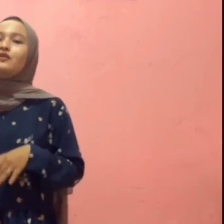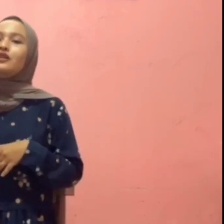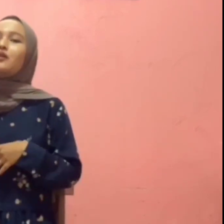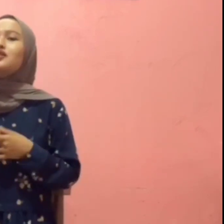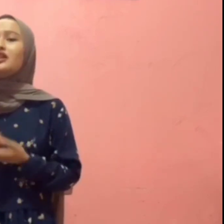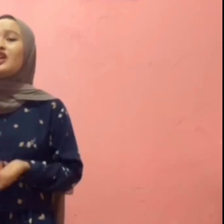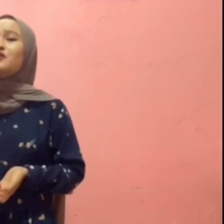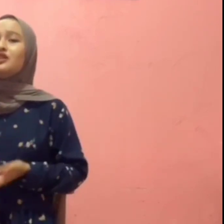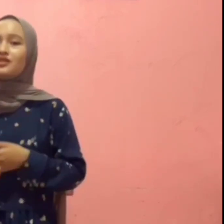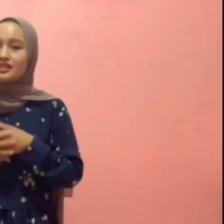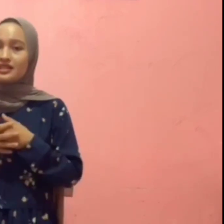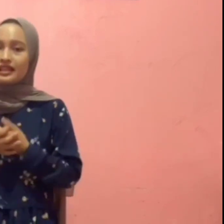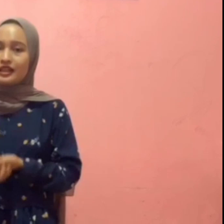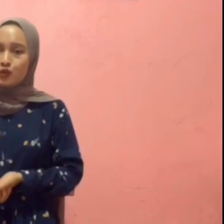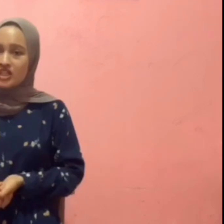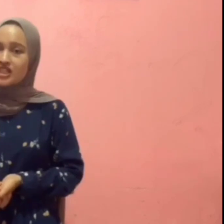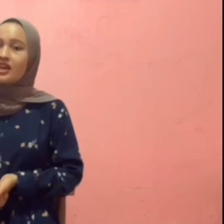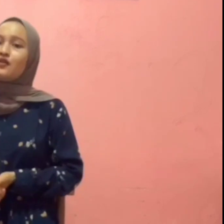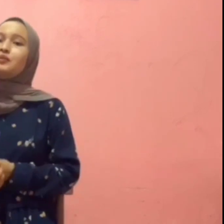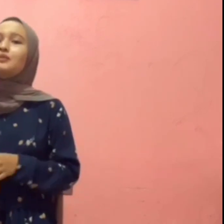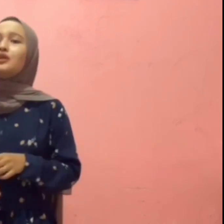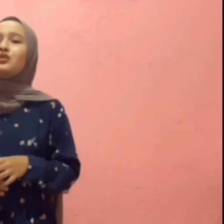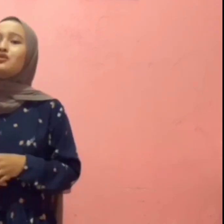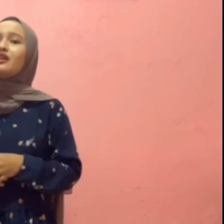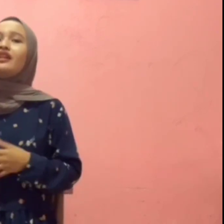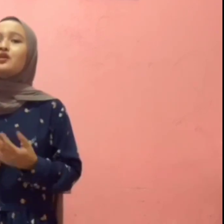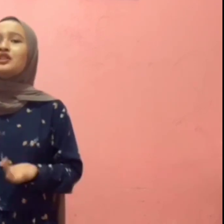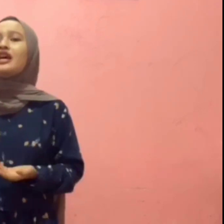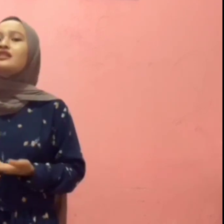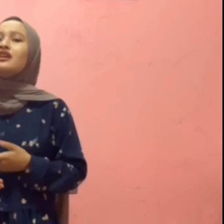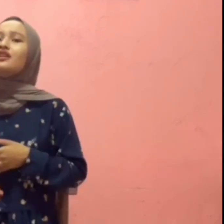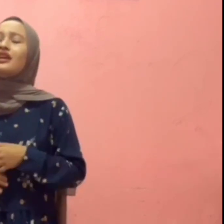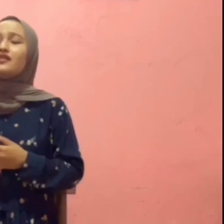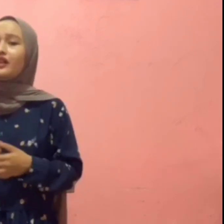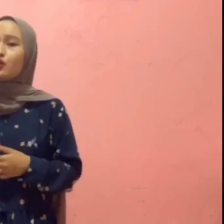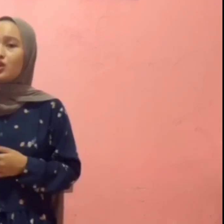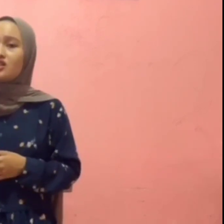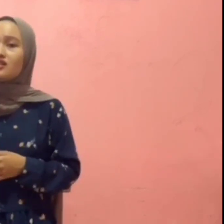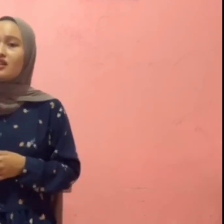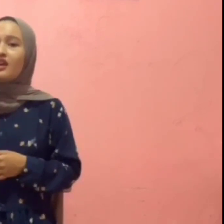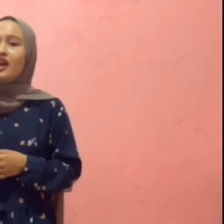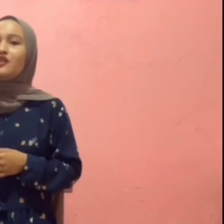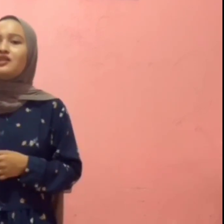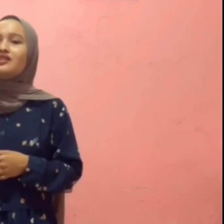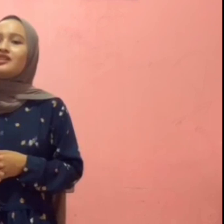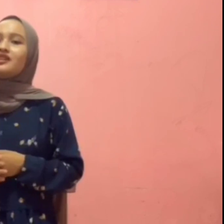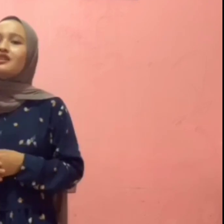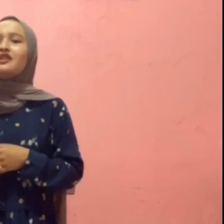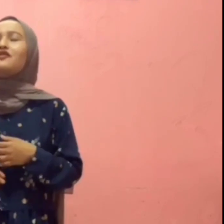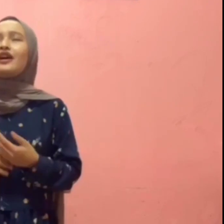we communicate with using sign language with people who use sign language as their native language, and we see their